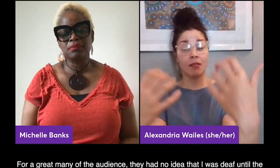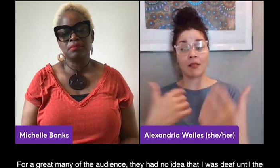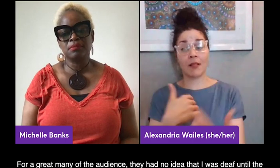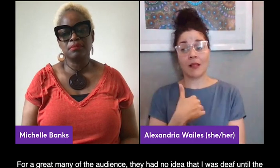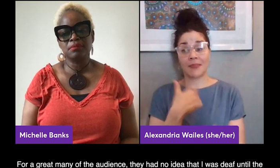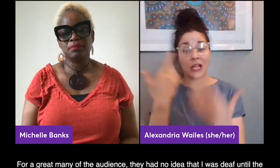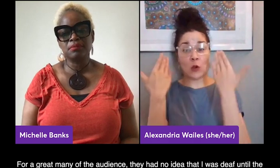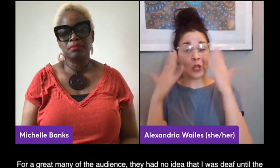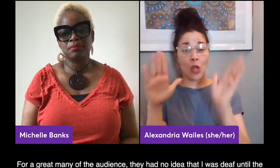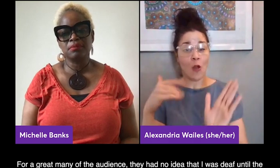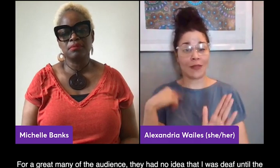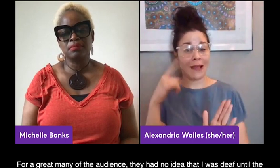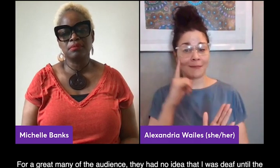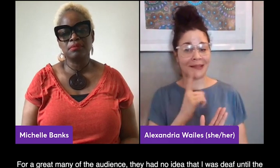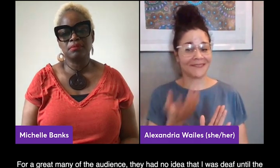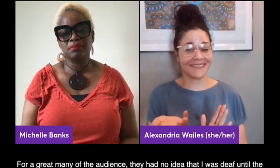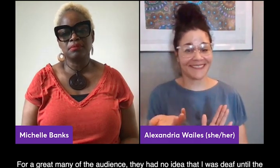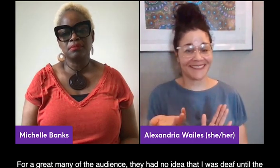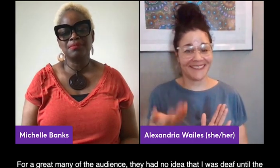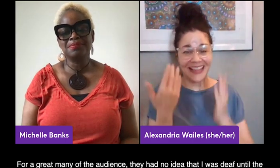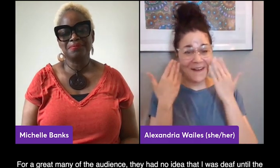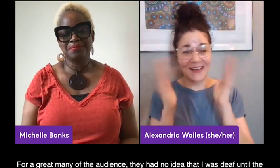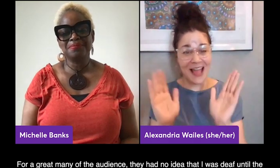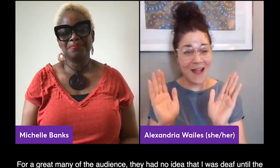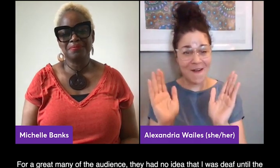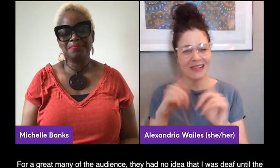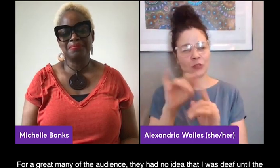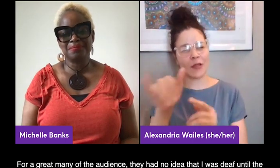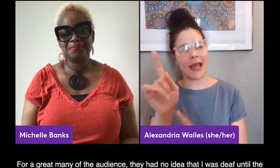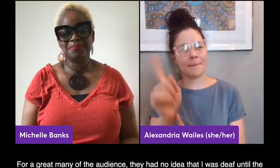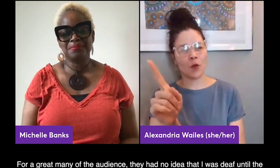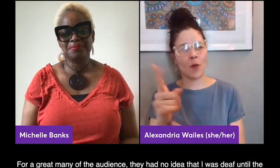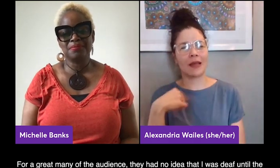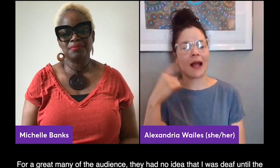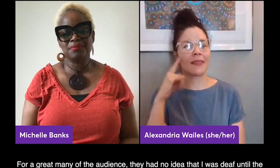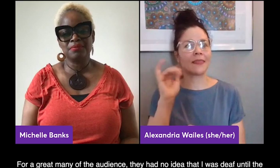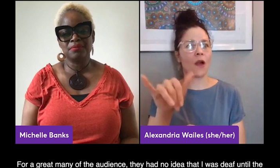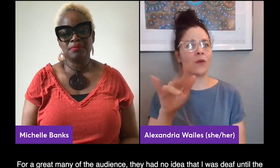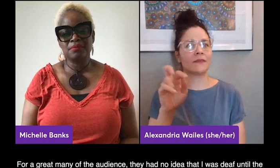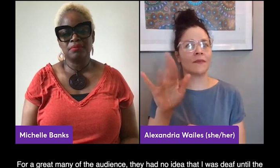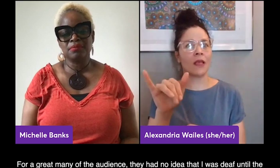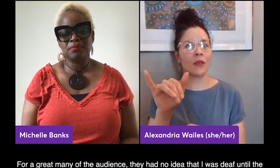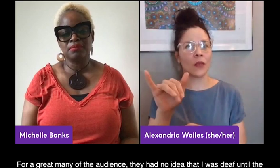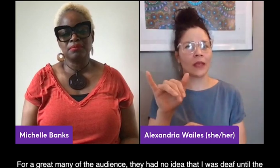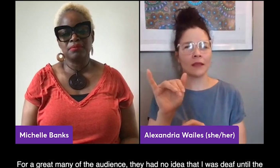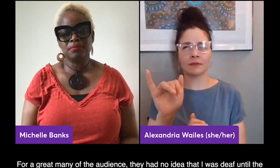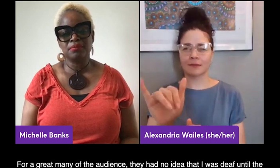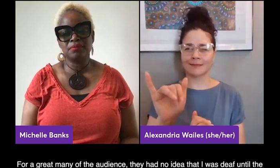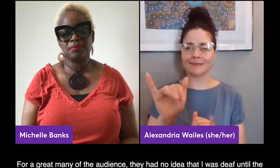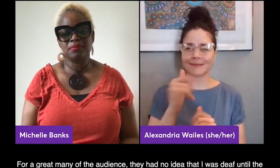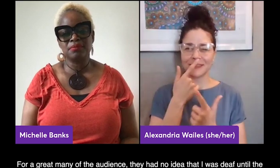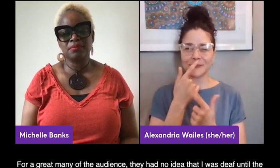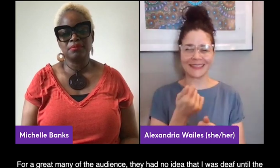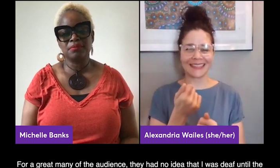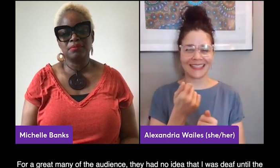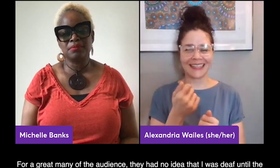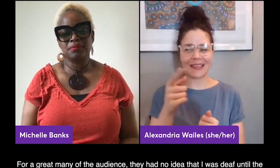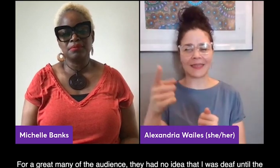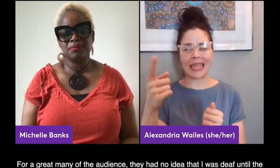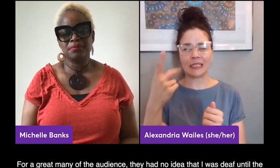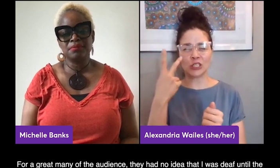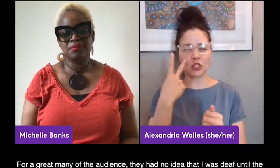audience, they had no idea that I was deaf until the moment when I came out giving the information from the titles. So what